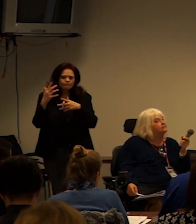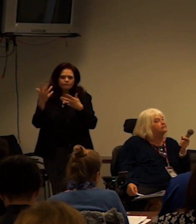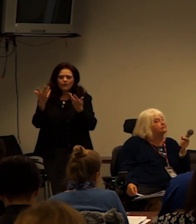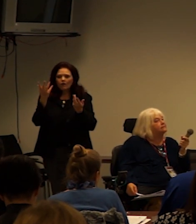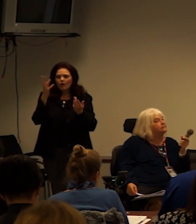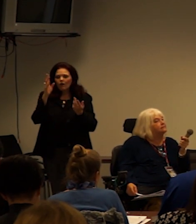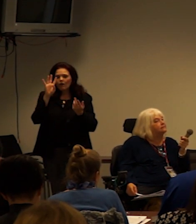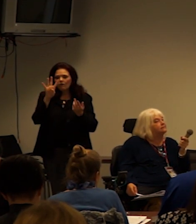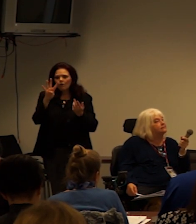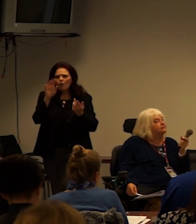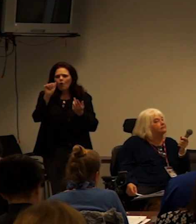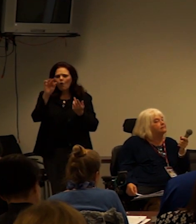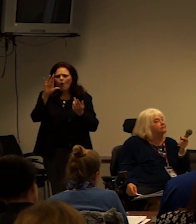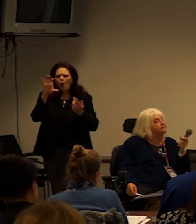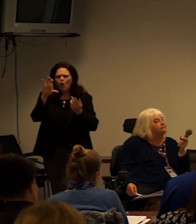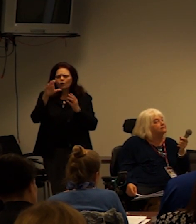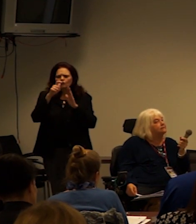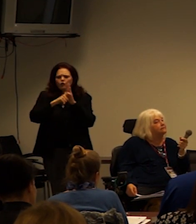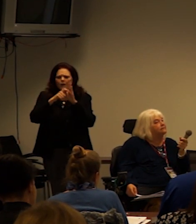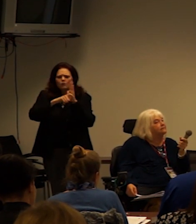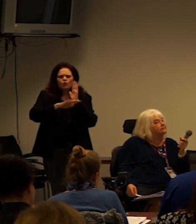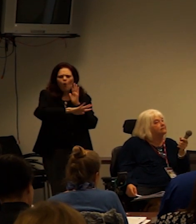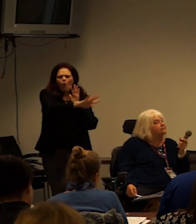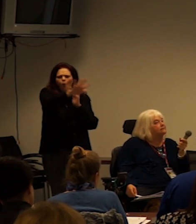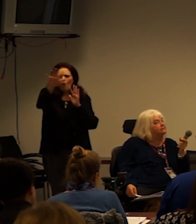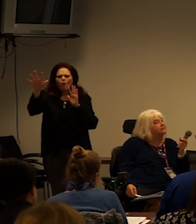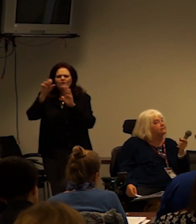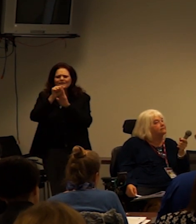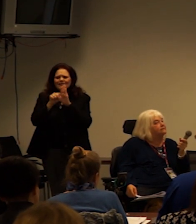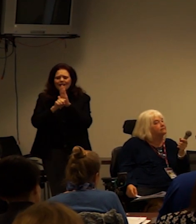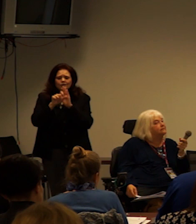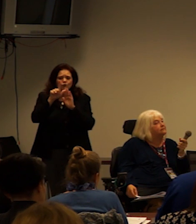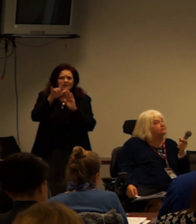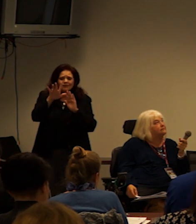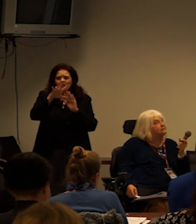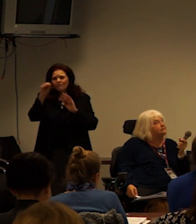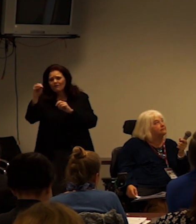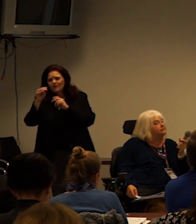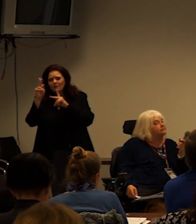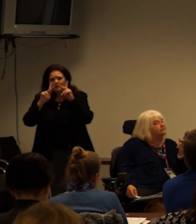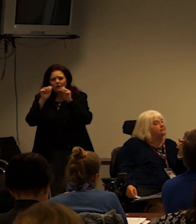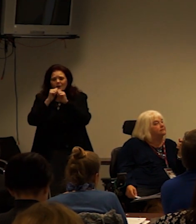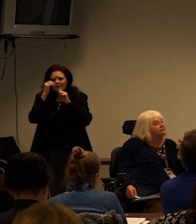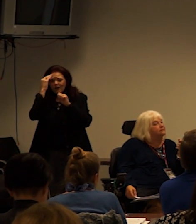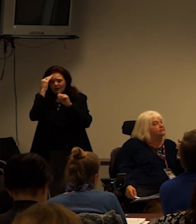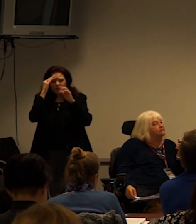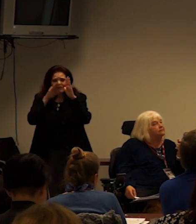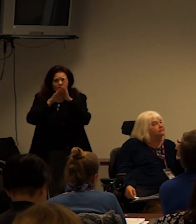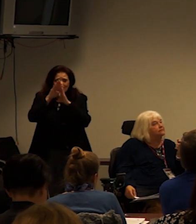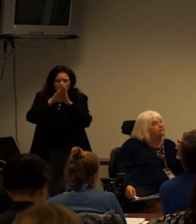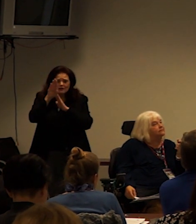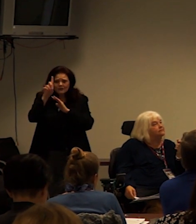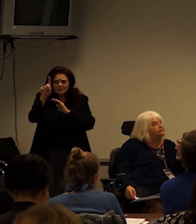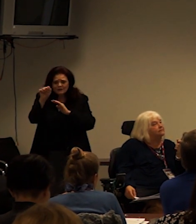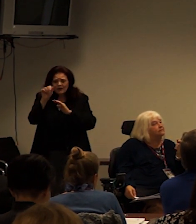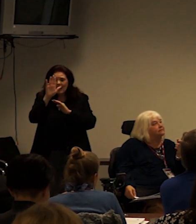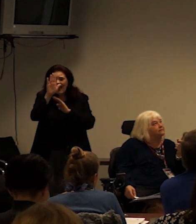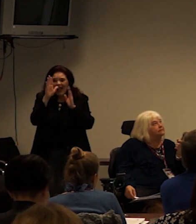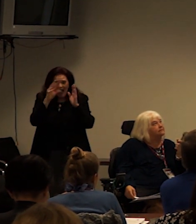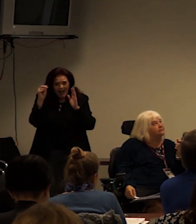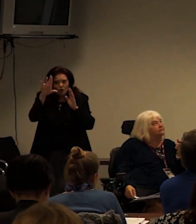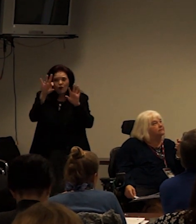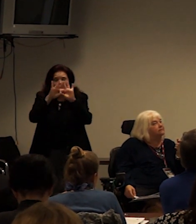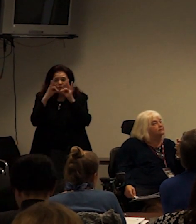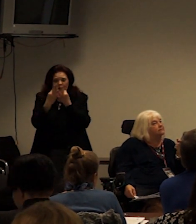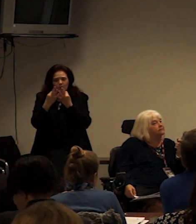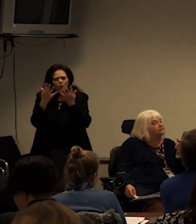four ARC chapters around the state, and there's 25 or 50 people with cognitive or developmental disabilities and their families,